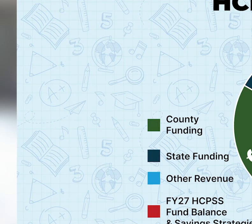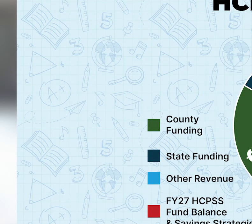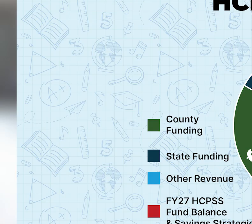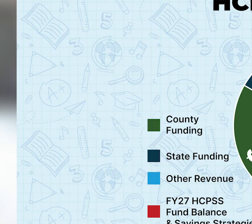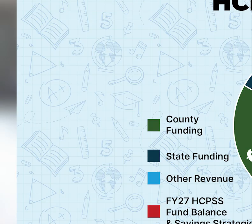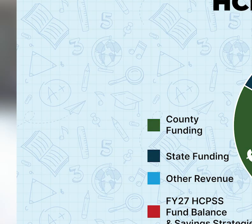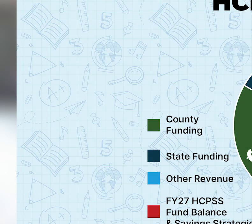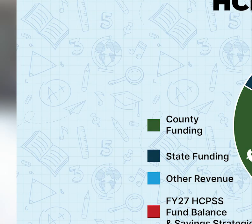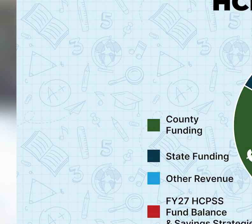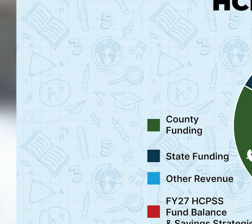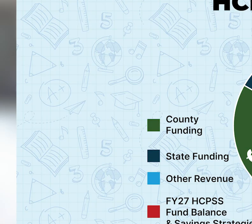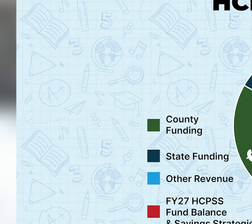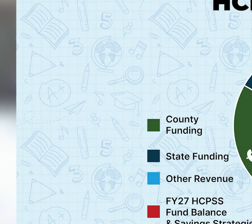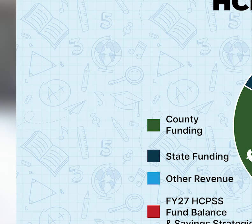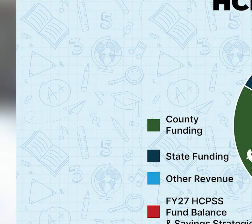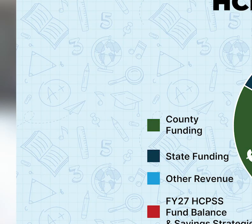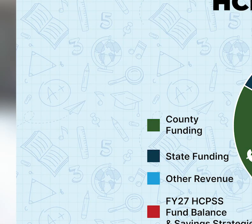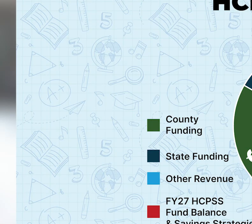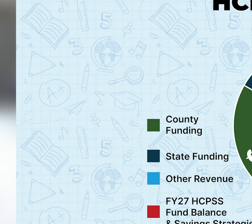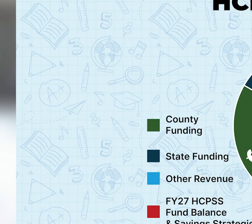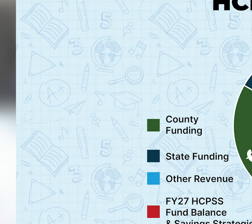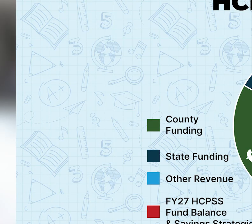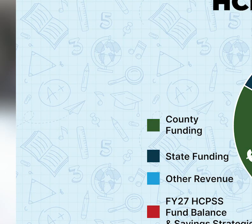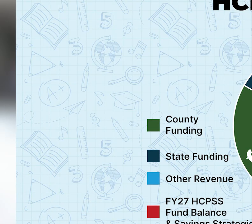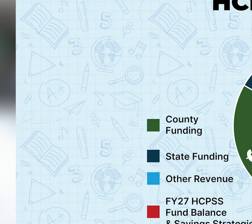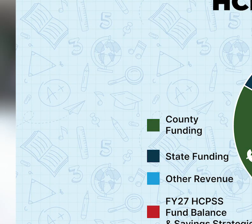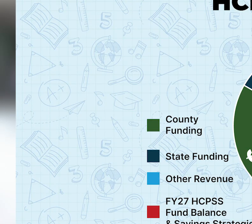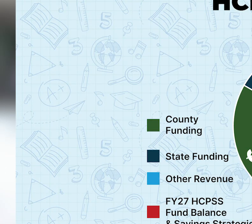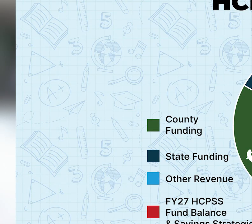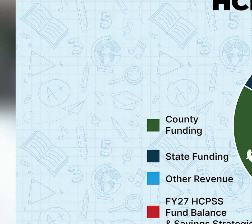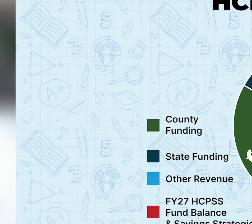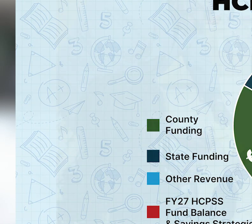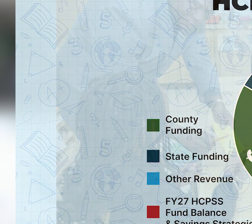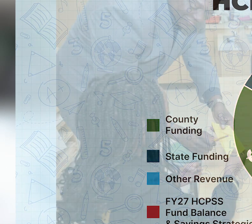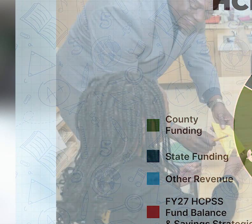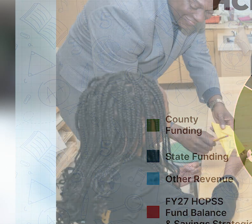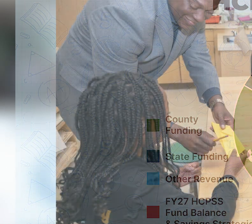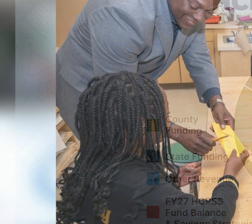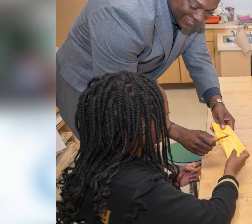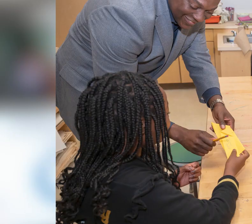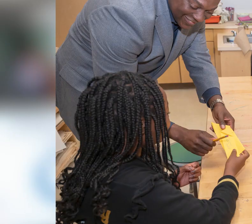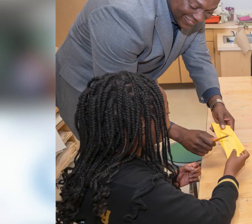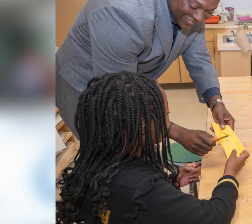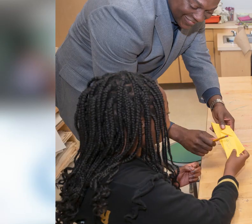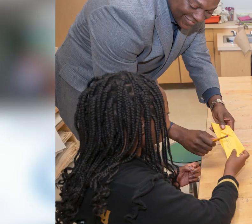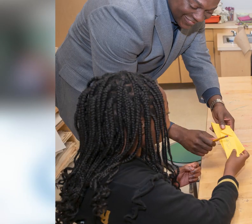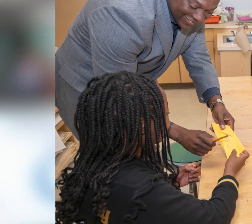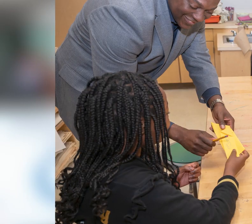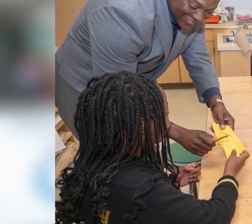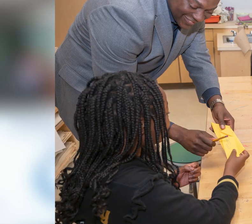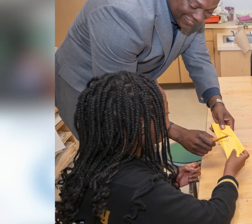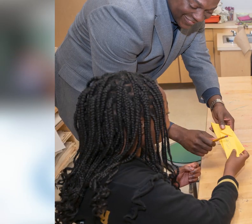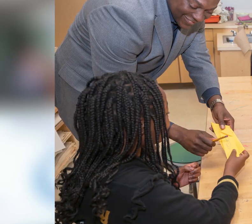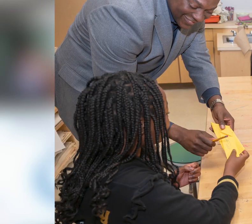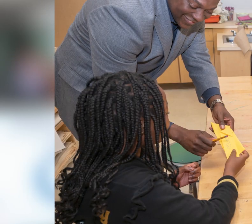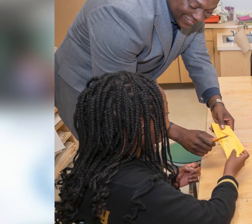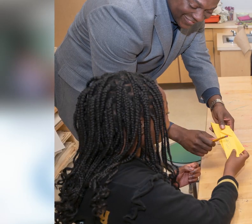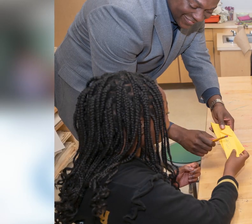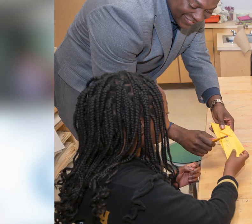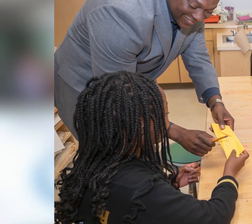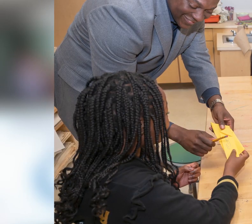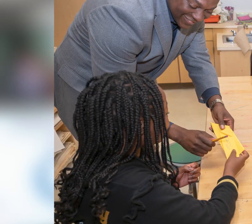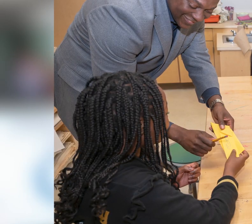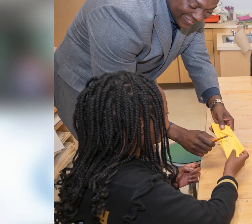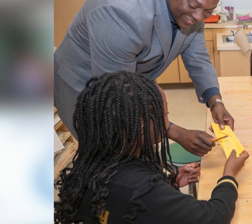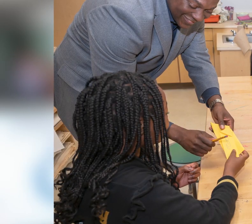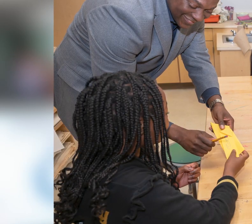educators first. Our budget demonstrates our unwavering belief that public education is the single greatest investment